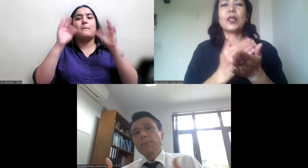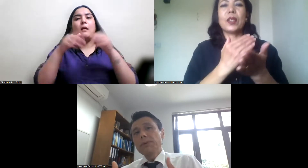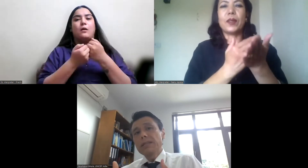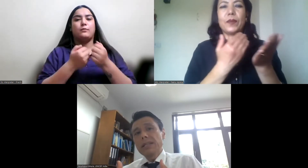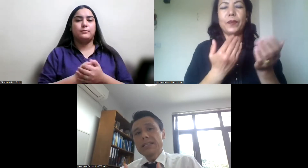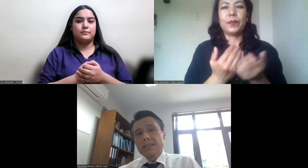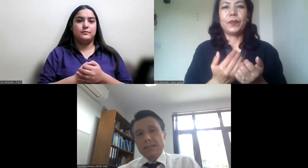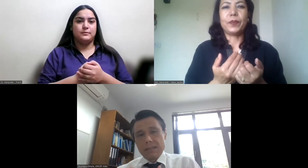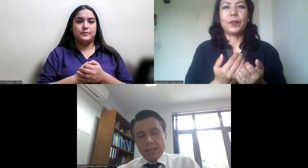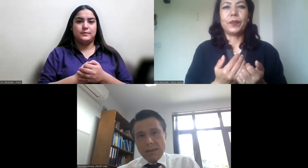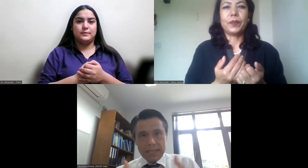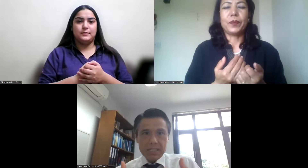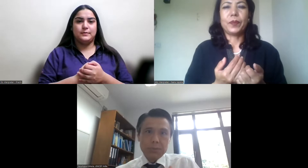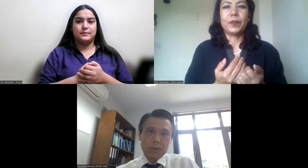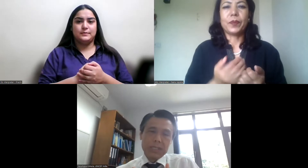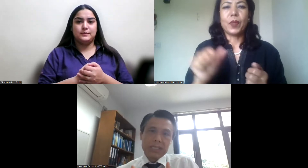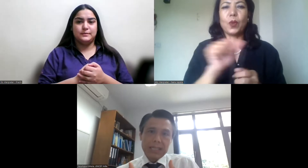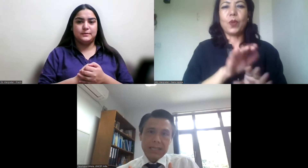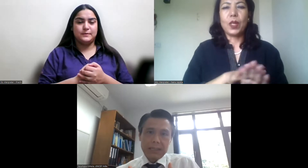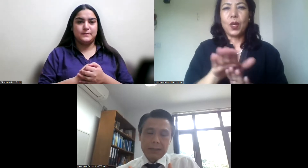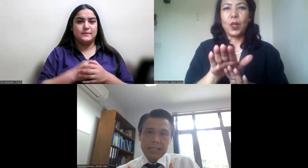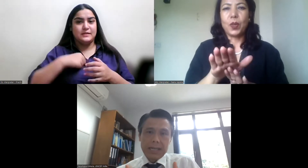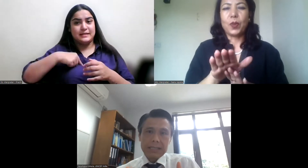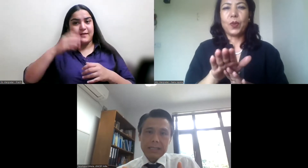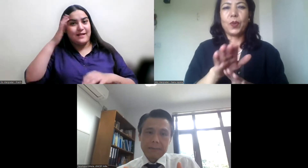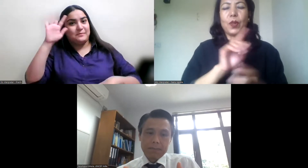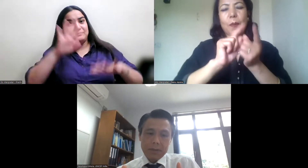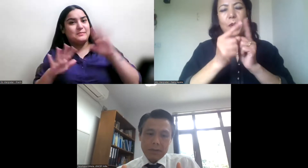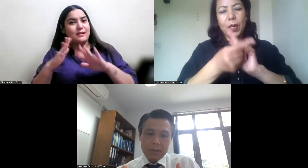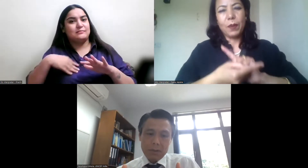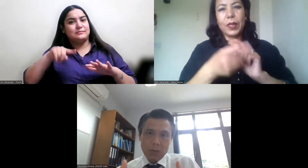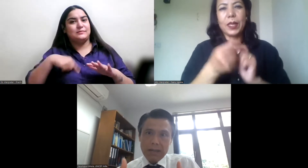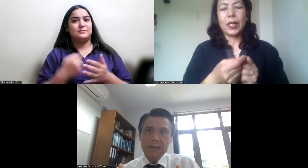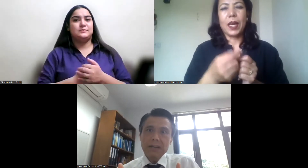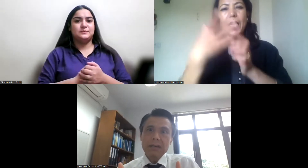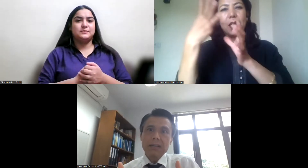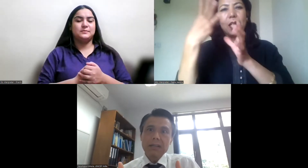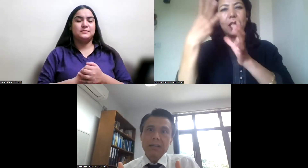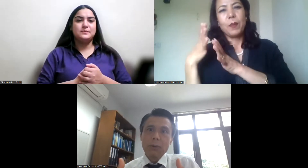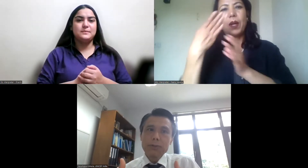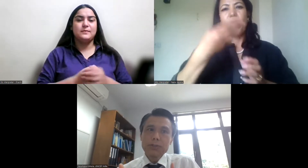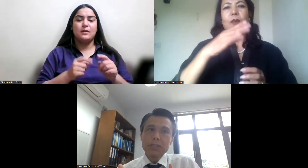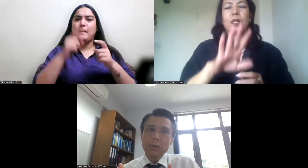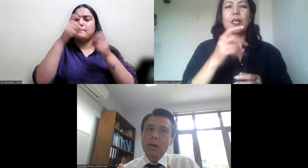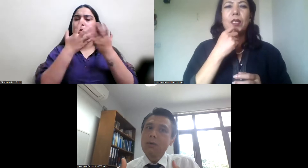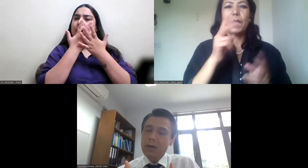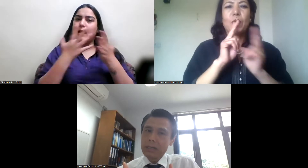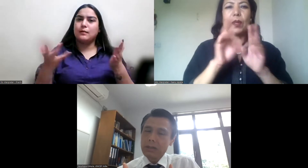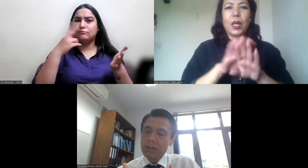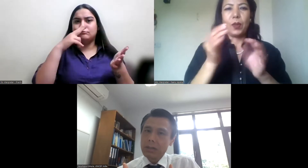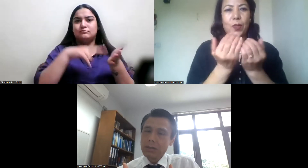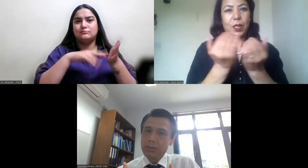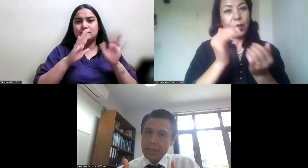An important lesson emerging from this study is that whenever the opportunity was